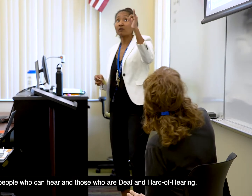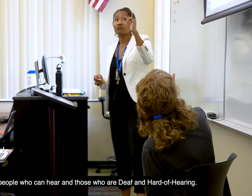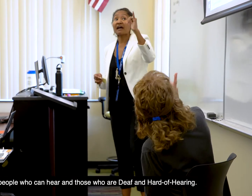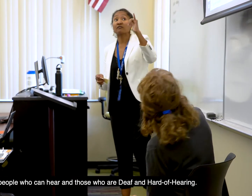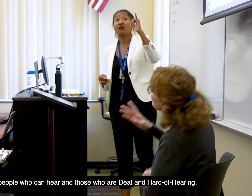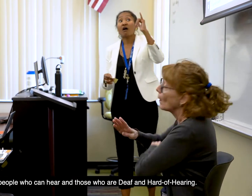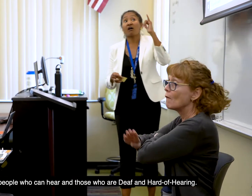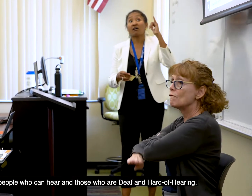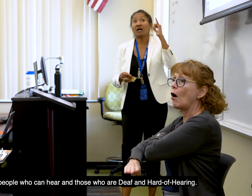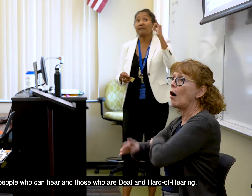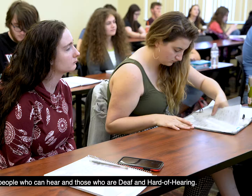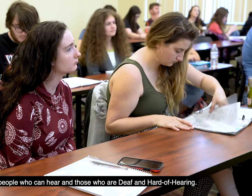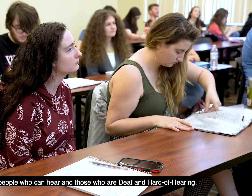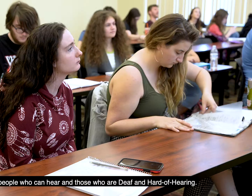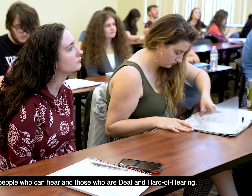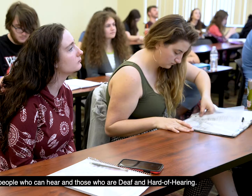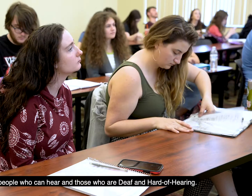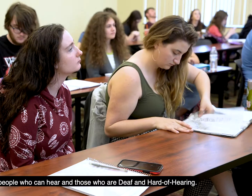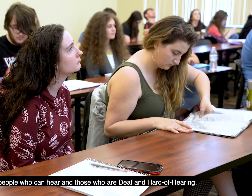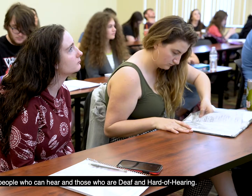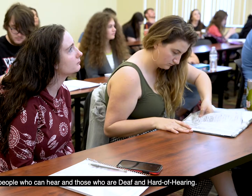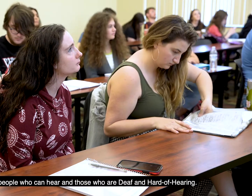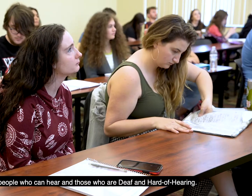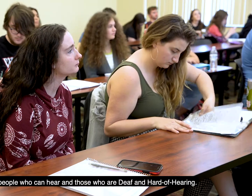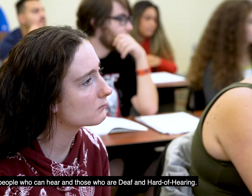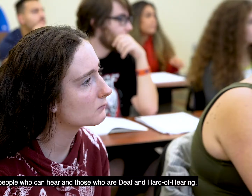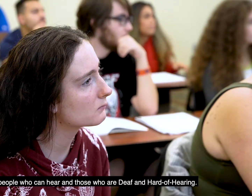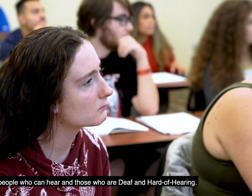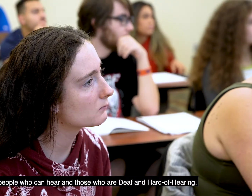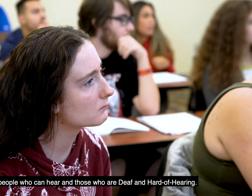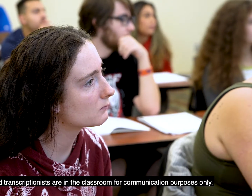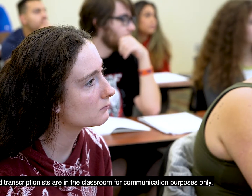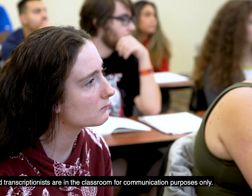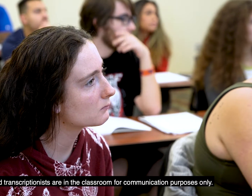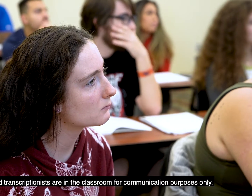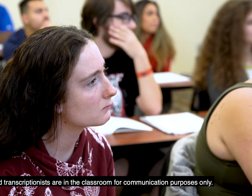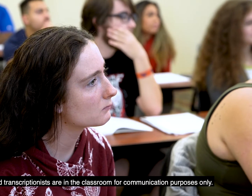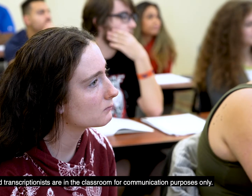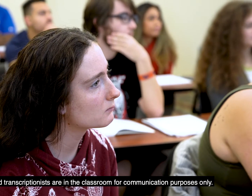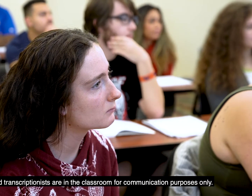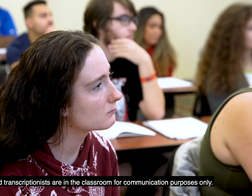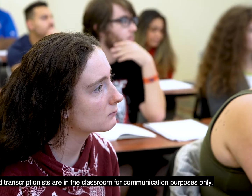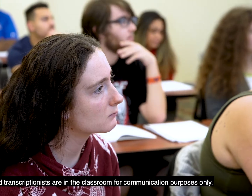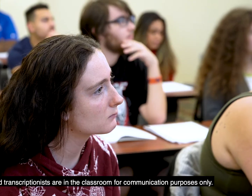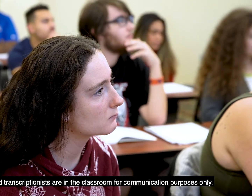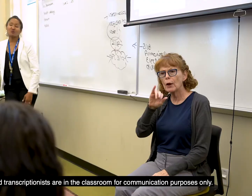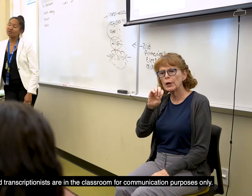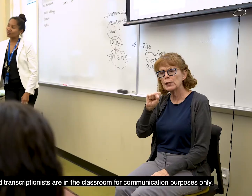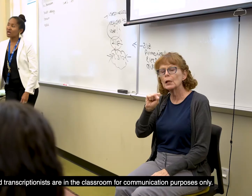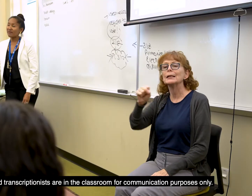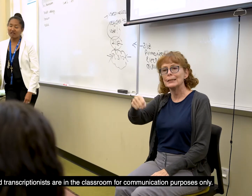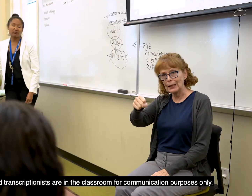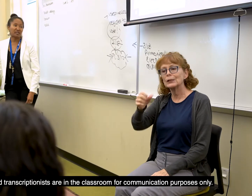communication between people who can hear and those who are deaf and hard of hearing. Interpreters and transcriptionists are in the